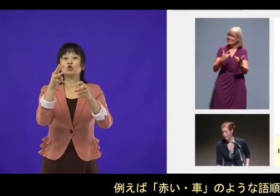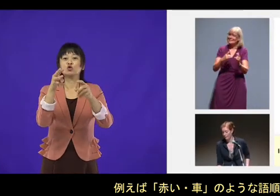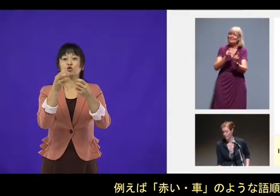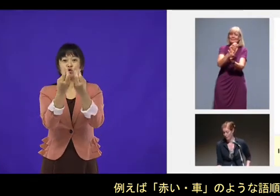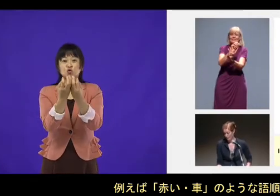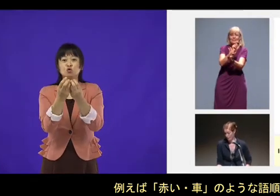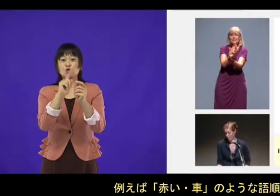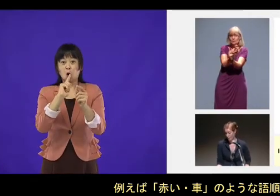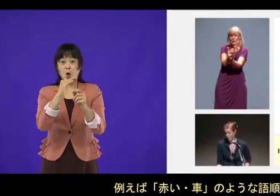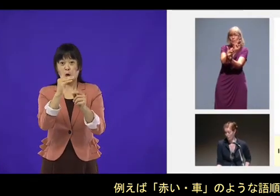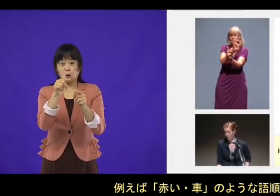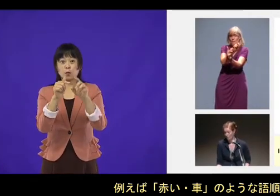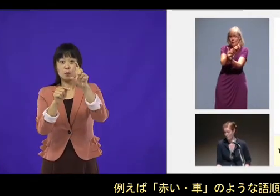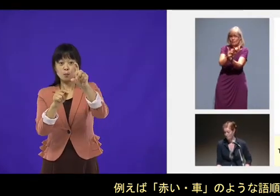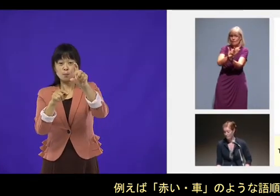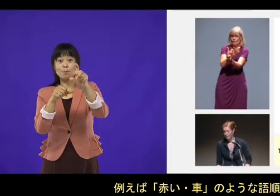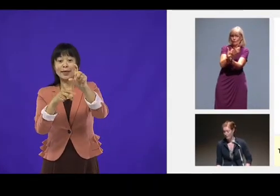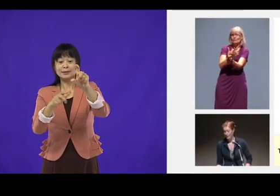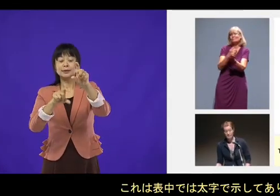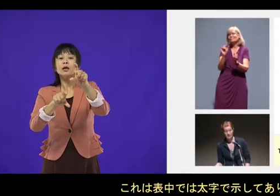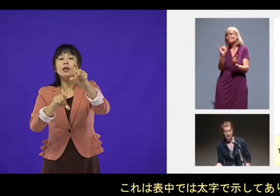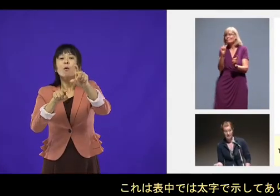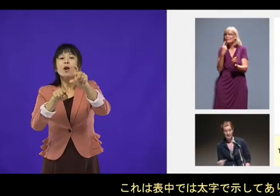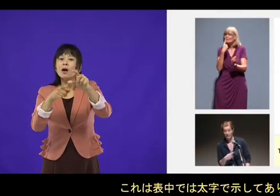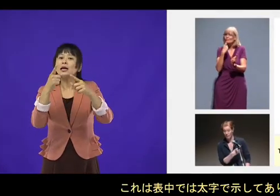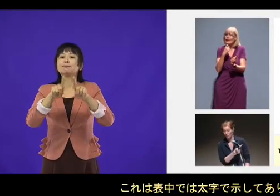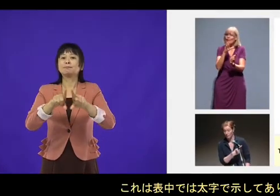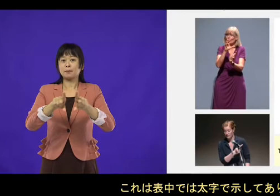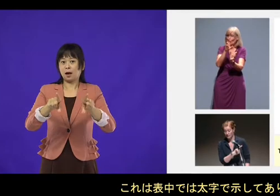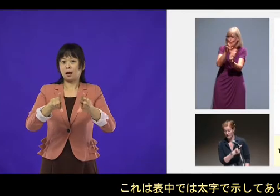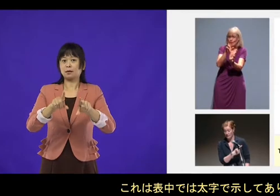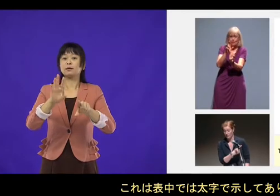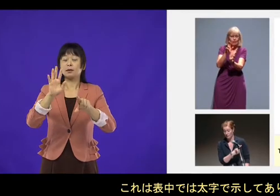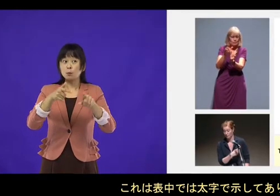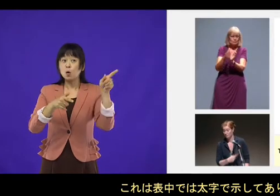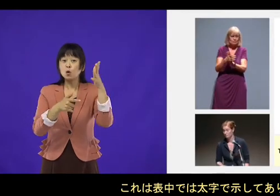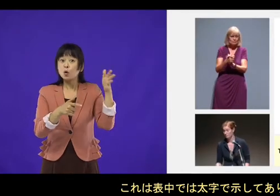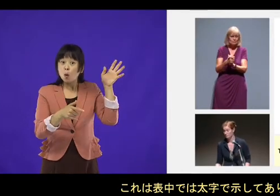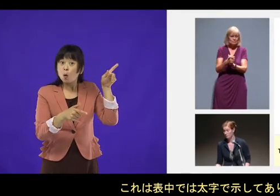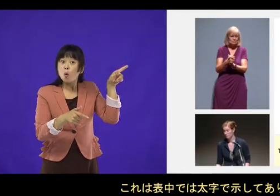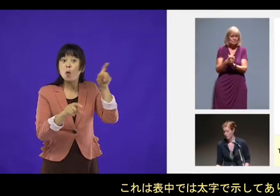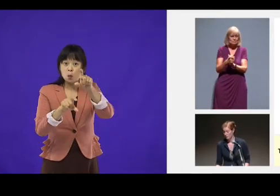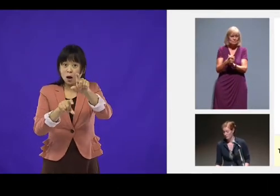or would be most common. And this is indicated by bold in the table.